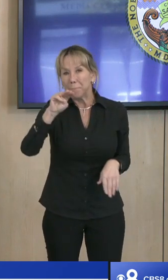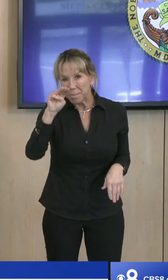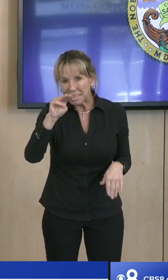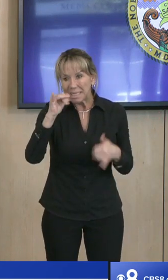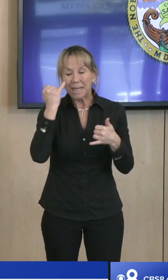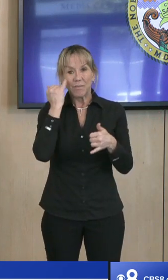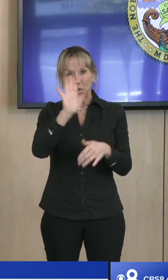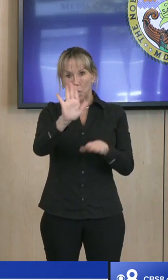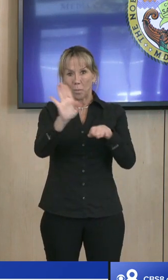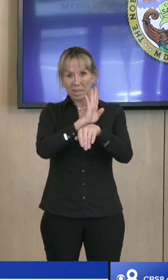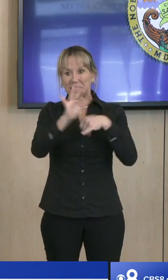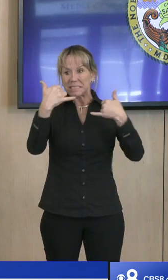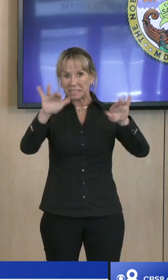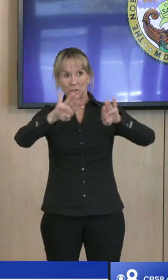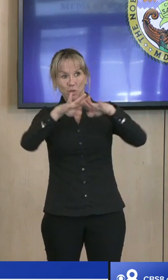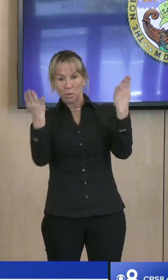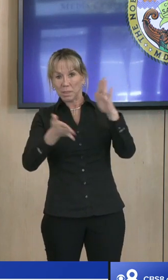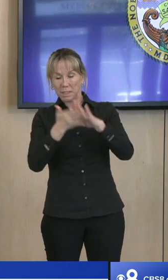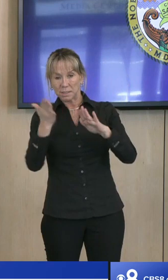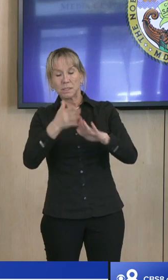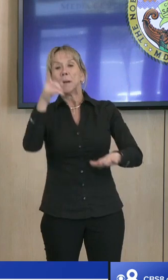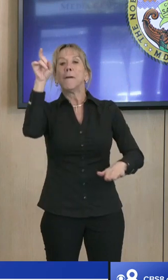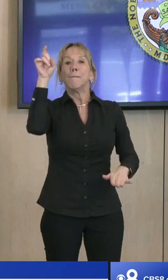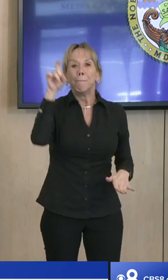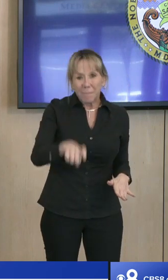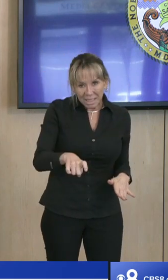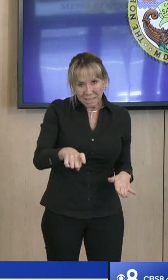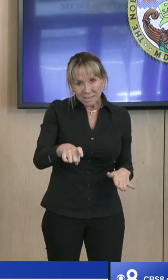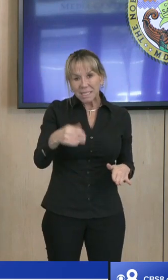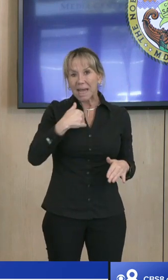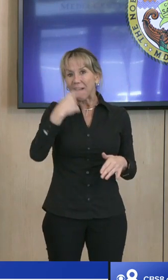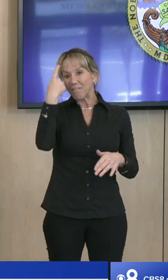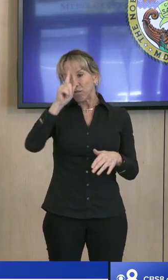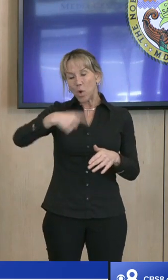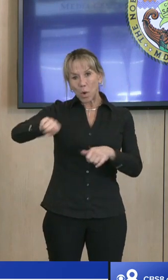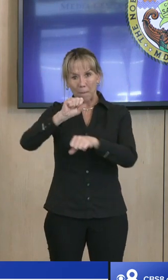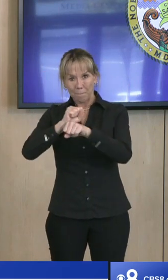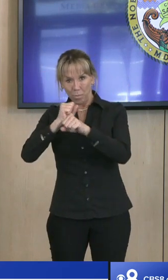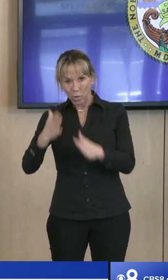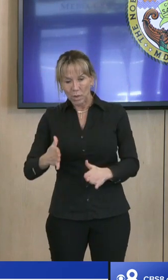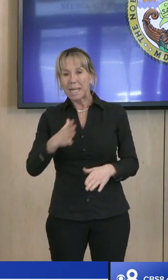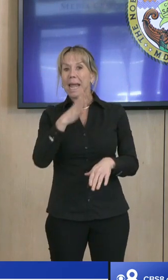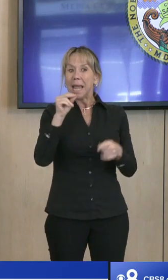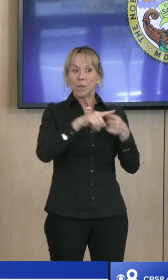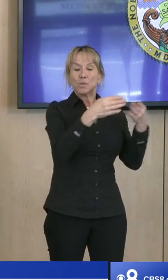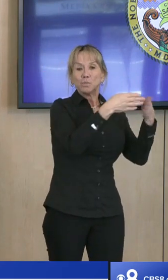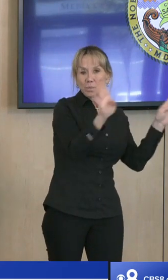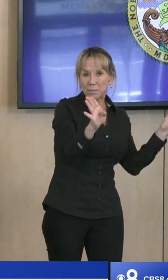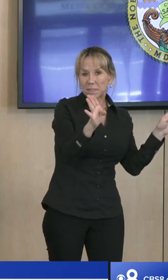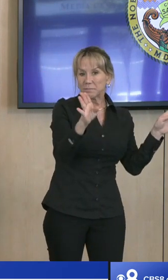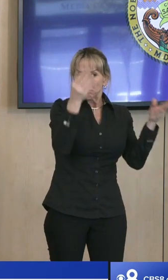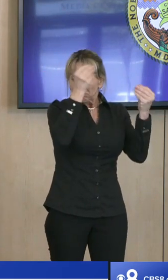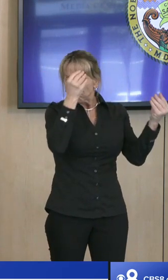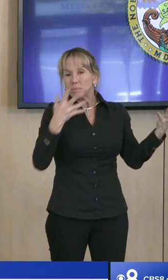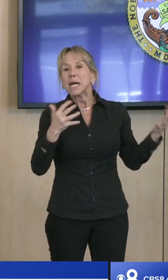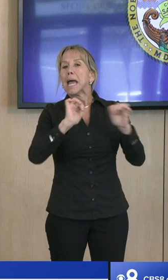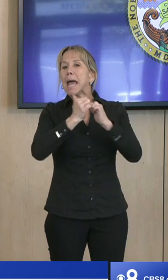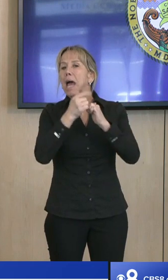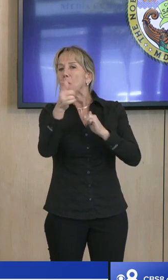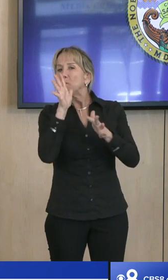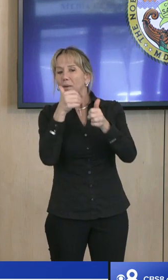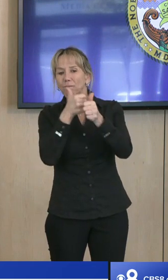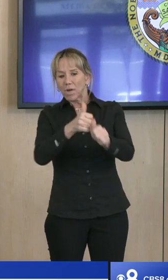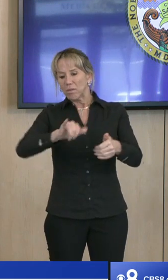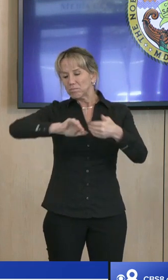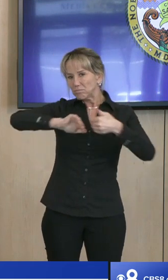must have and make available to the public and provide to your employees your protocols and procedures for how you will ensure physical distancing and